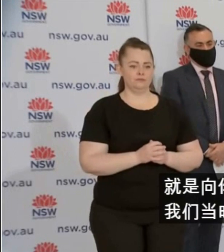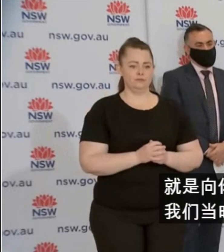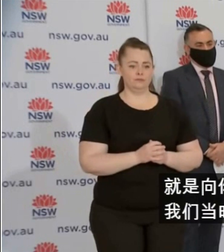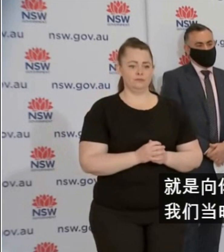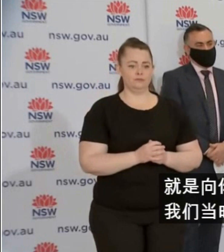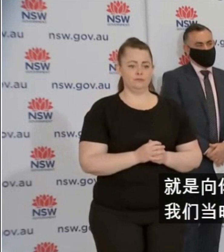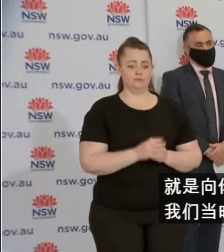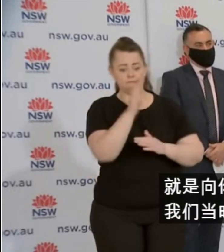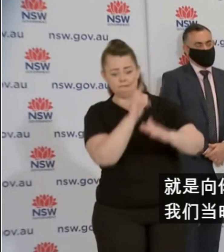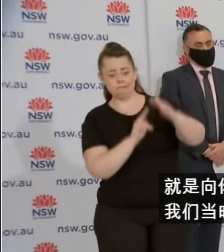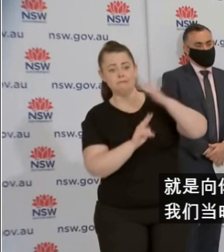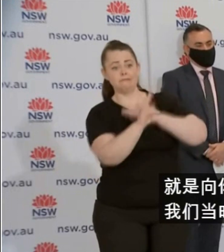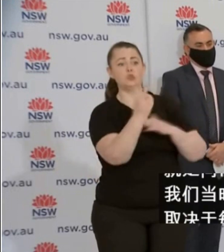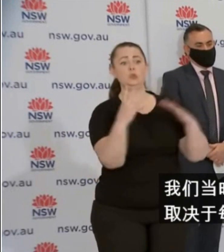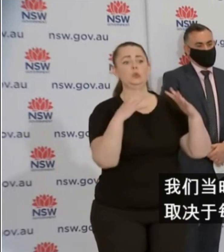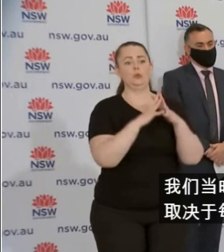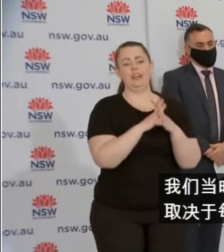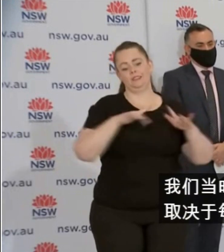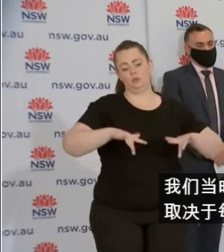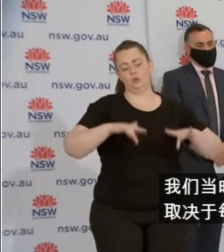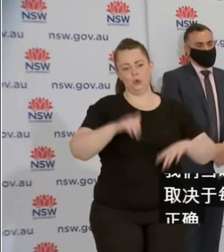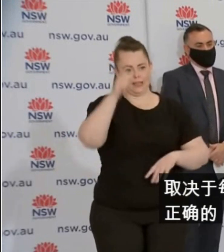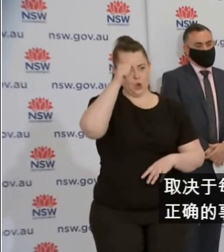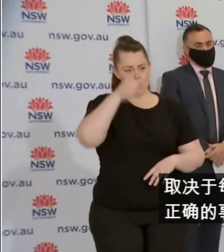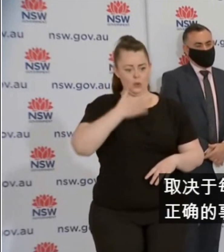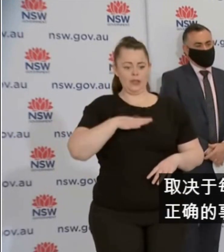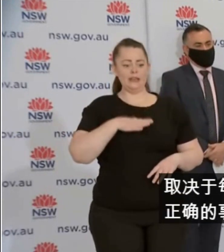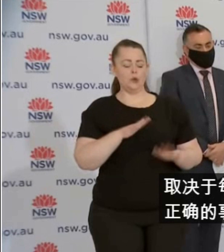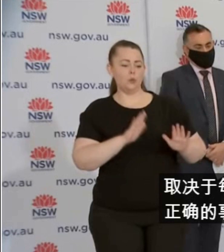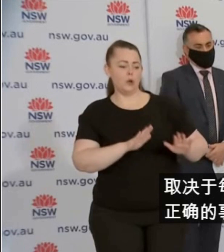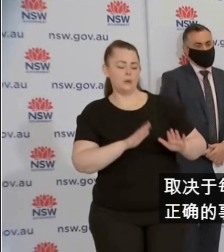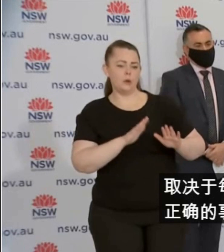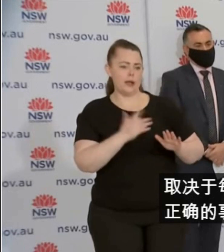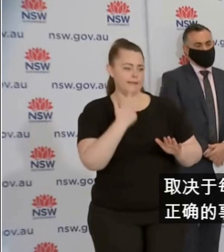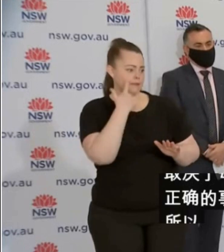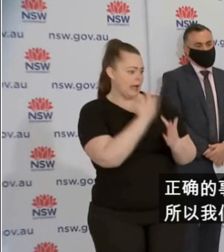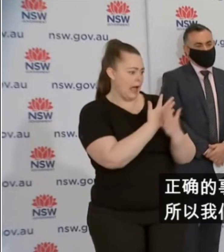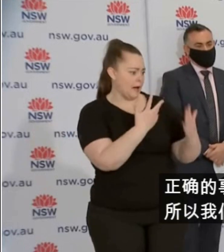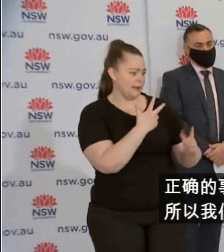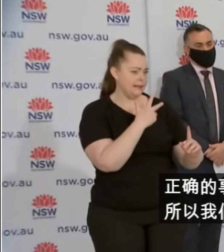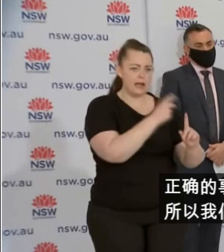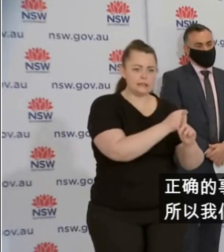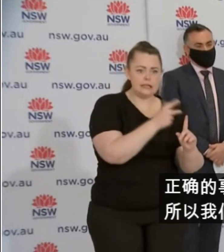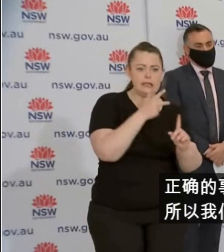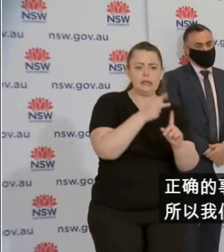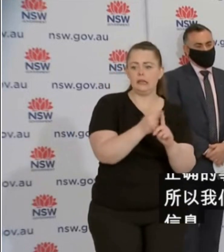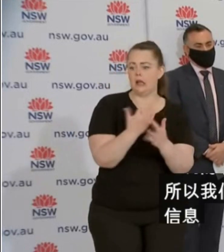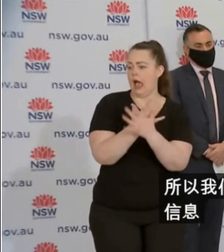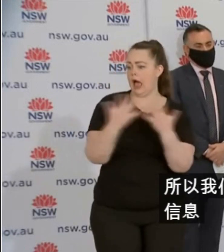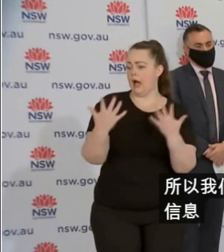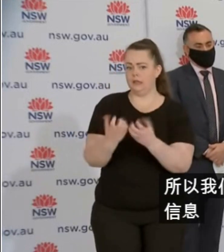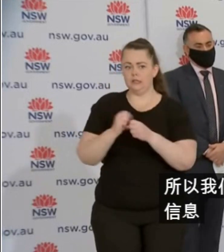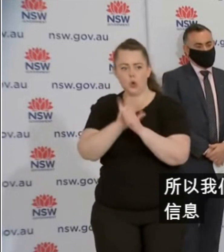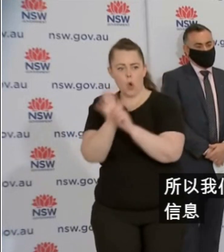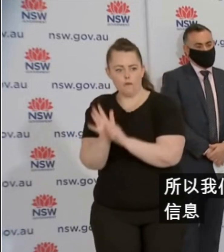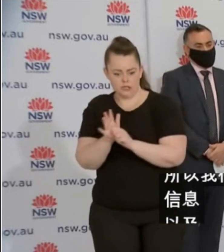at that time. But that's dependent on the fact that everybody does the right thing and they follow the settings. So we're pleased to provide that information